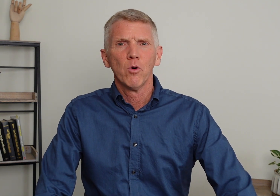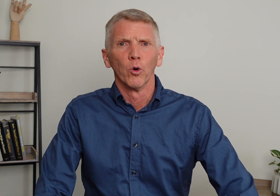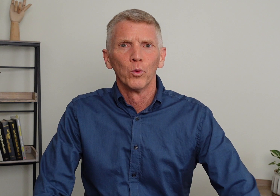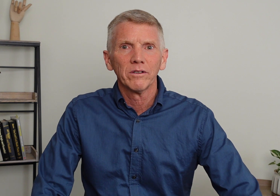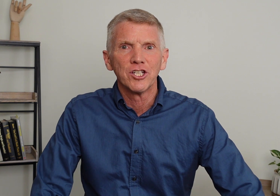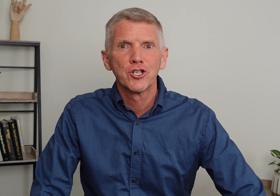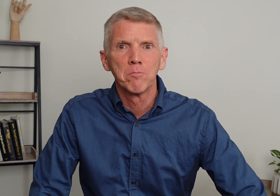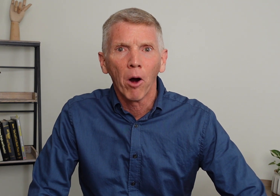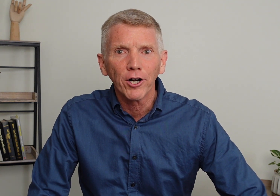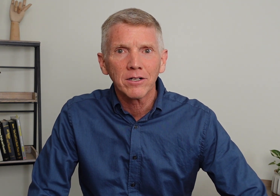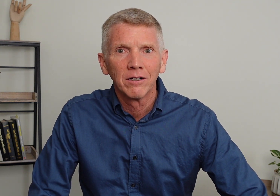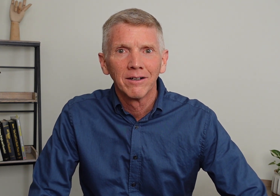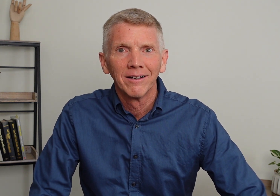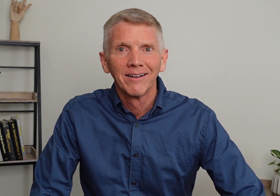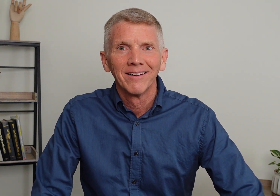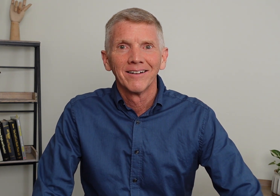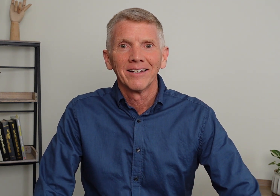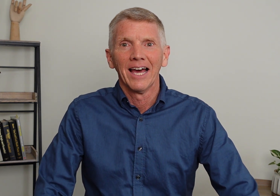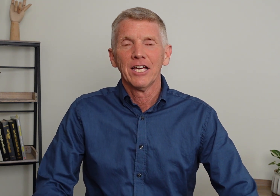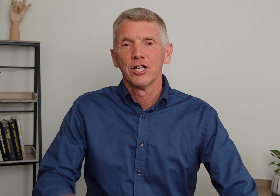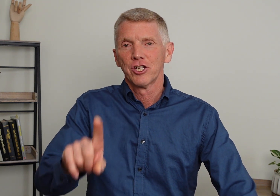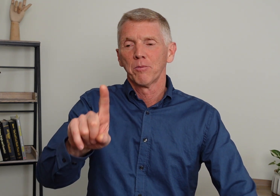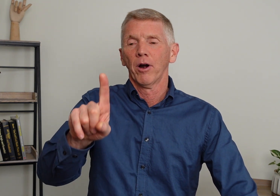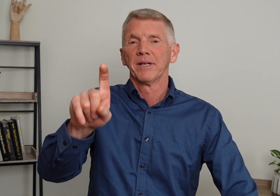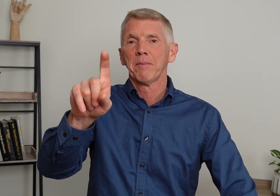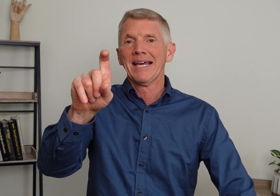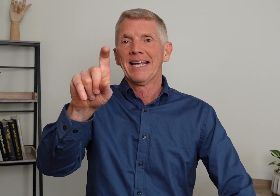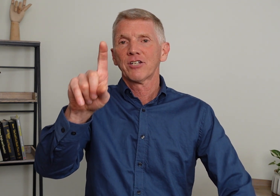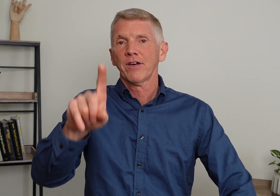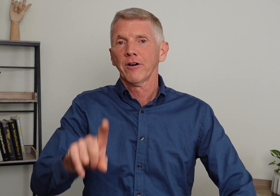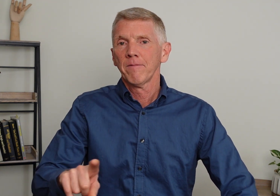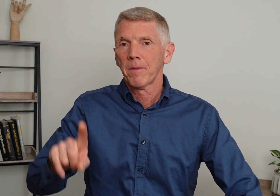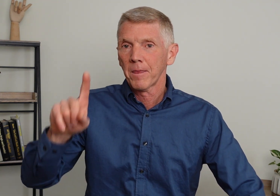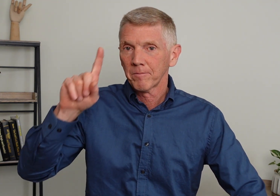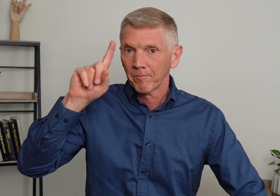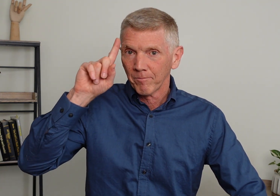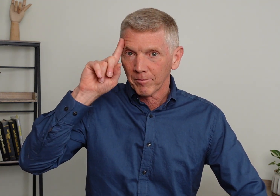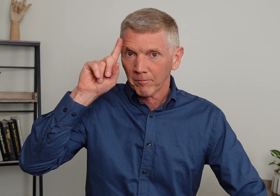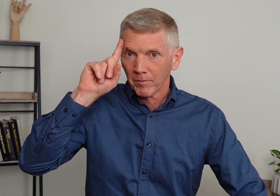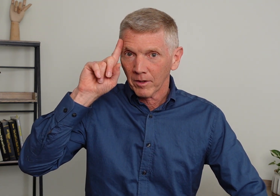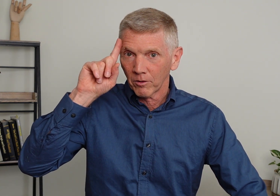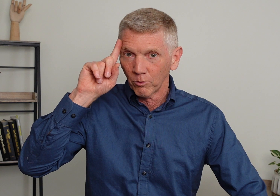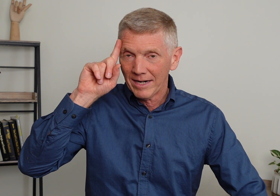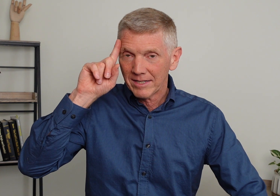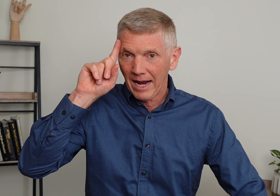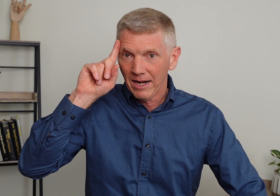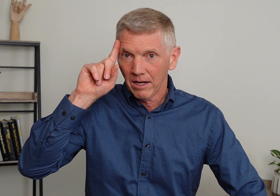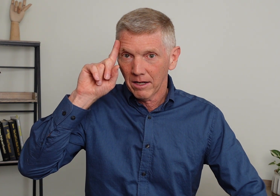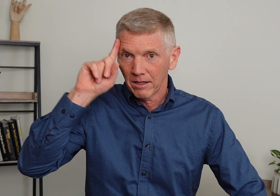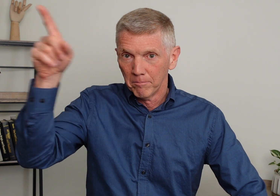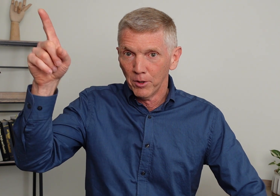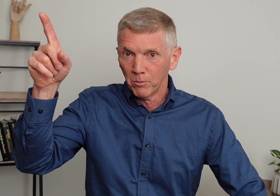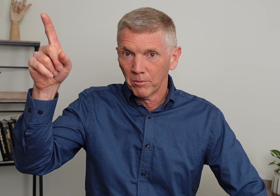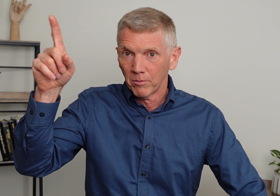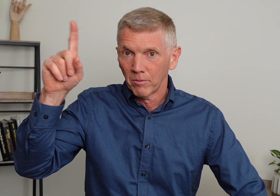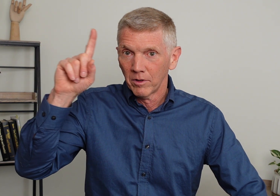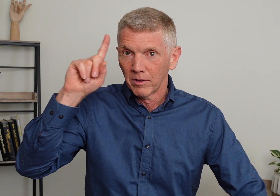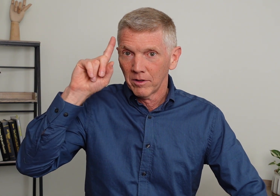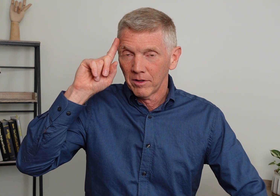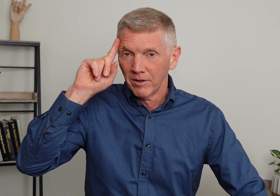are really smart. Okay, smart. I'm taking my index finger, right side, boom. This is